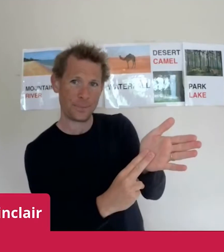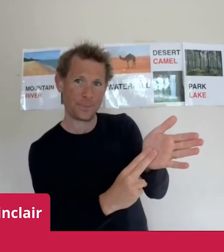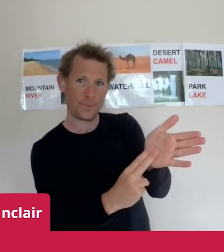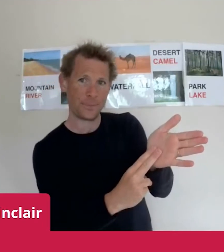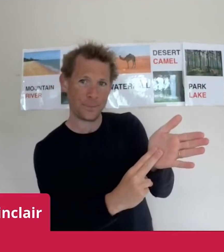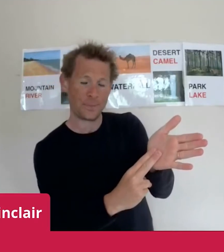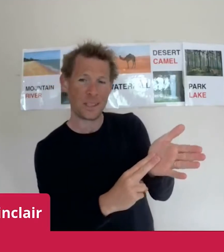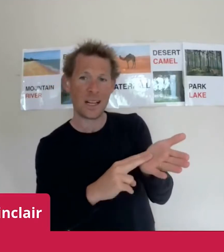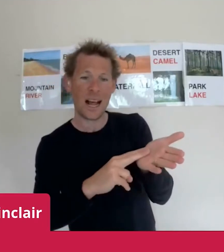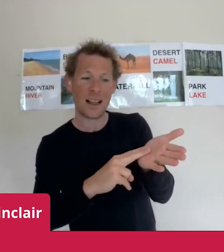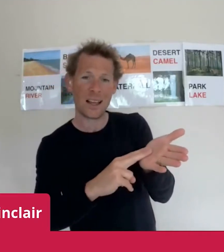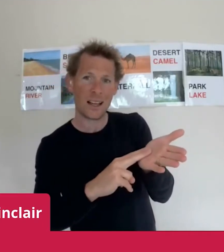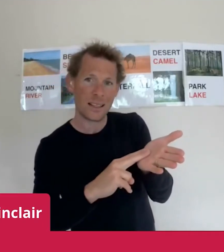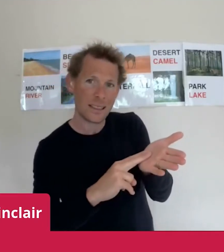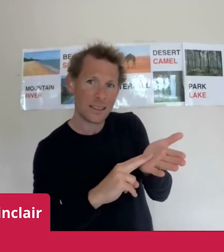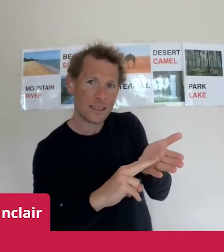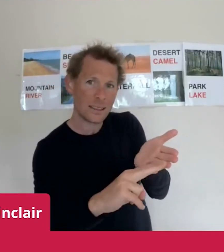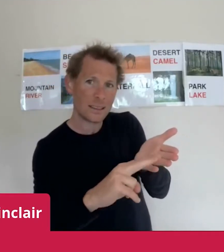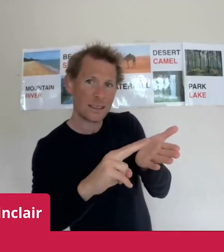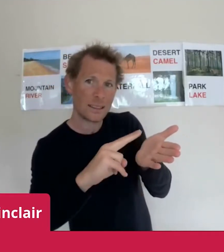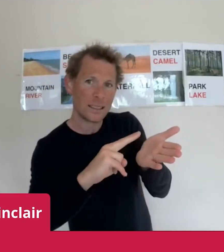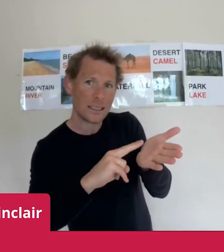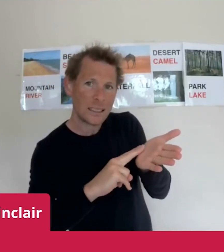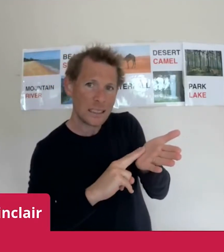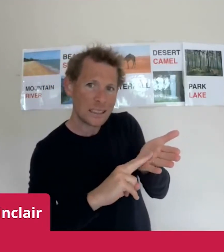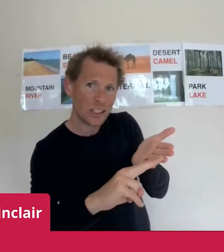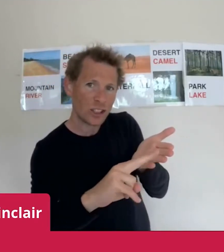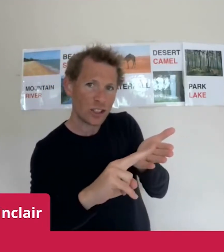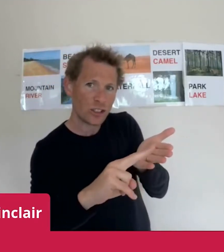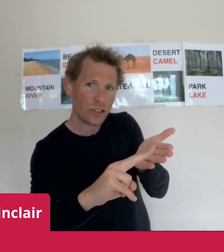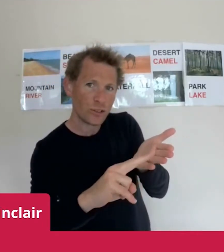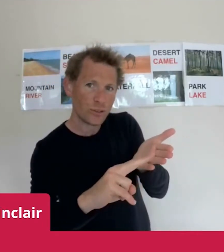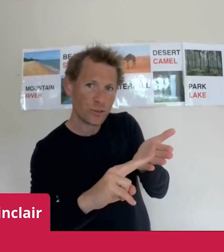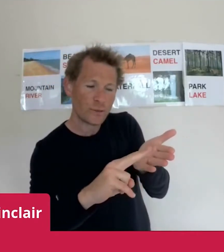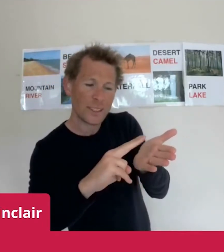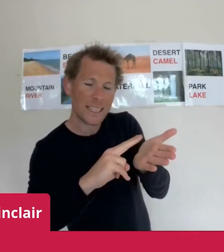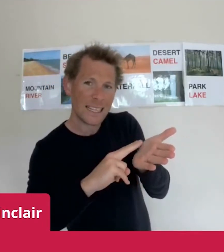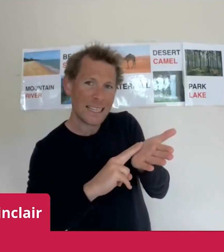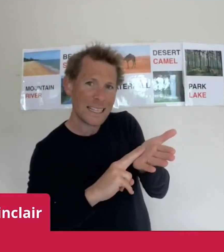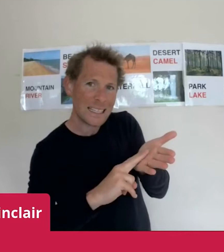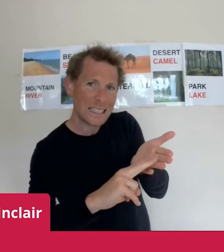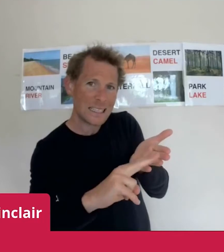the alphabet. N with a little movement. Nature.